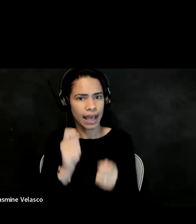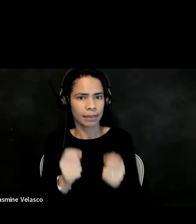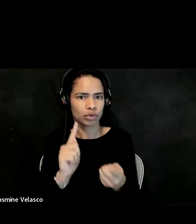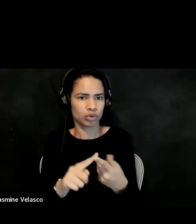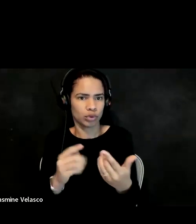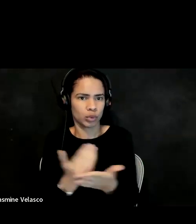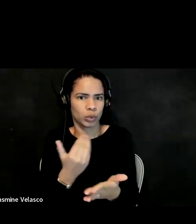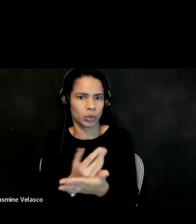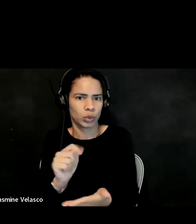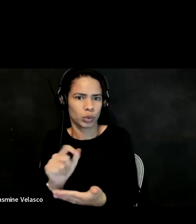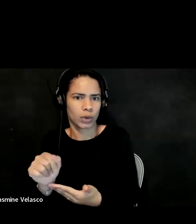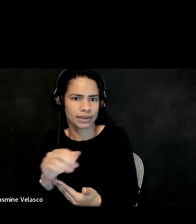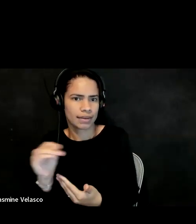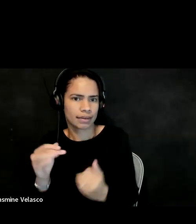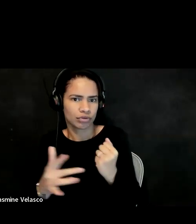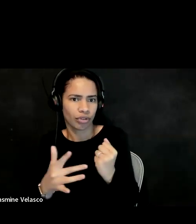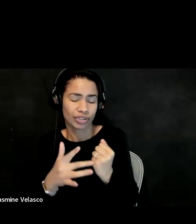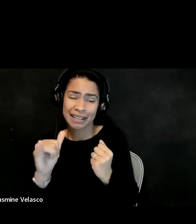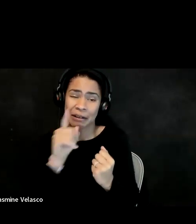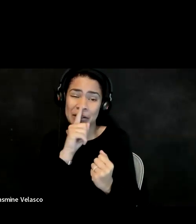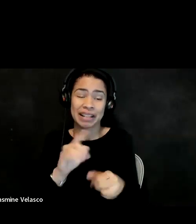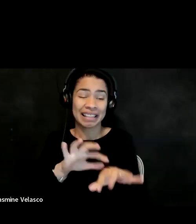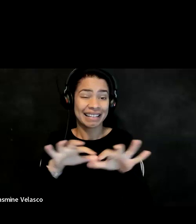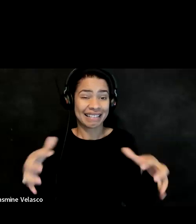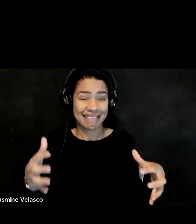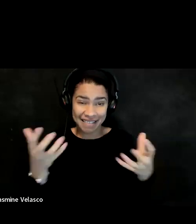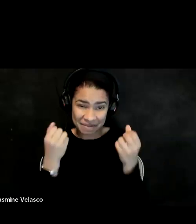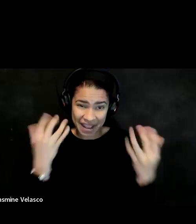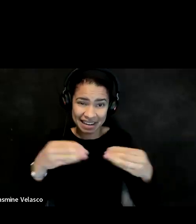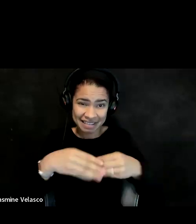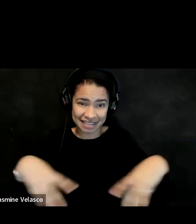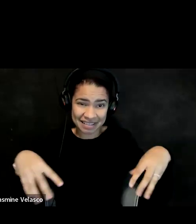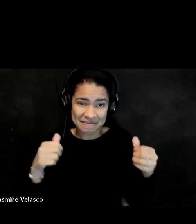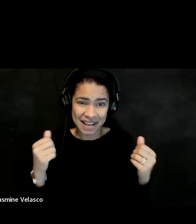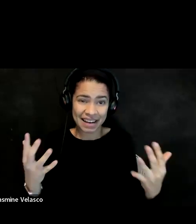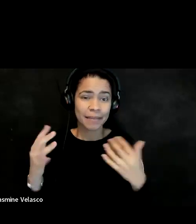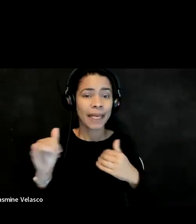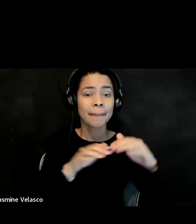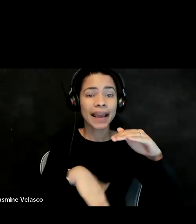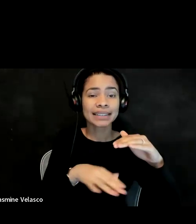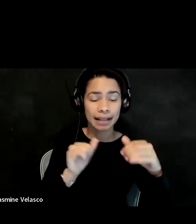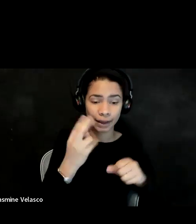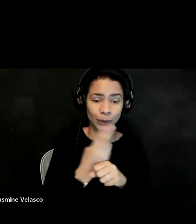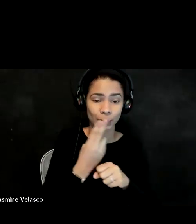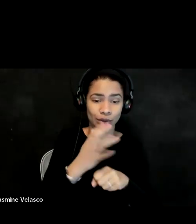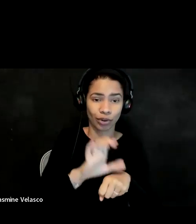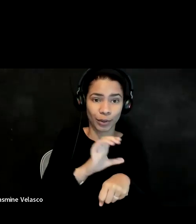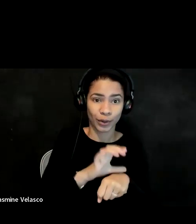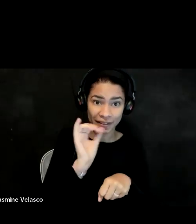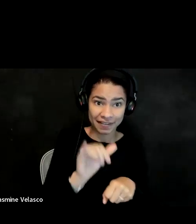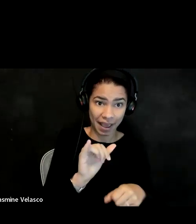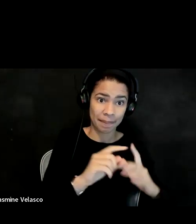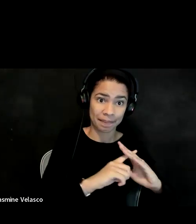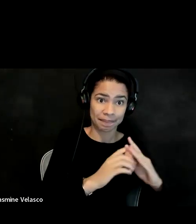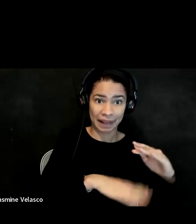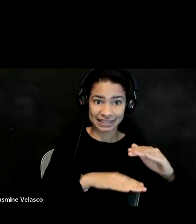And that covers a lot of ground, right? Some very basic functionality, just like using basics of your computer, to